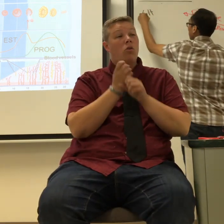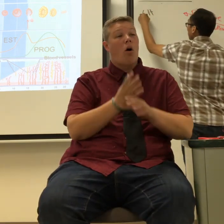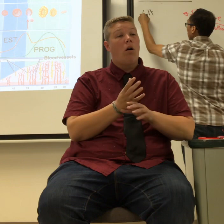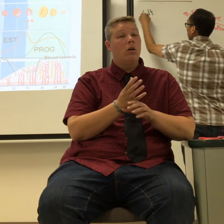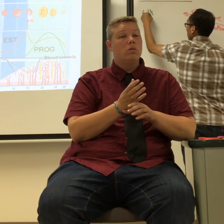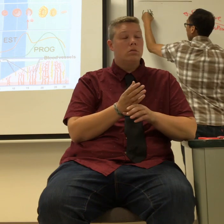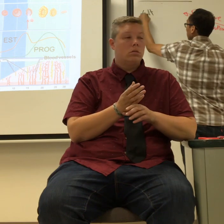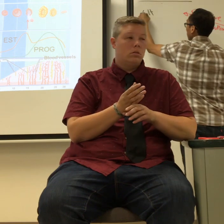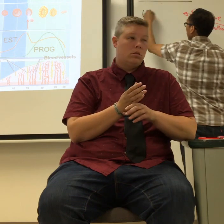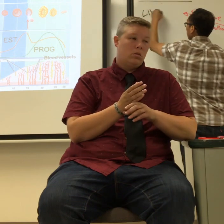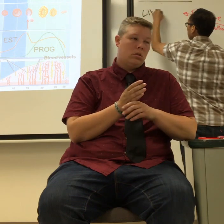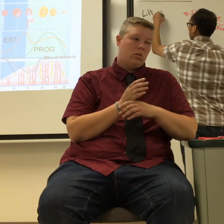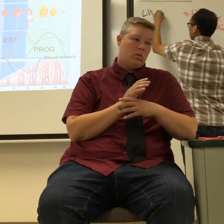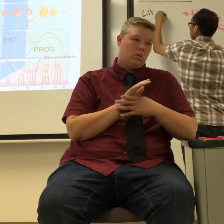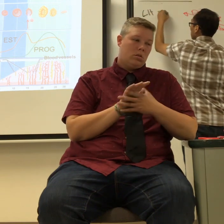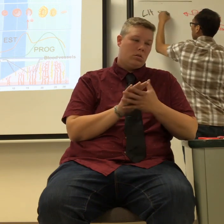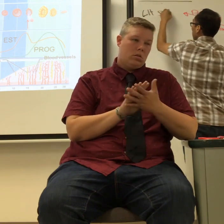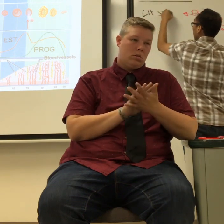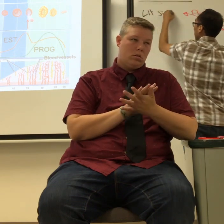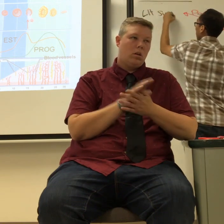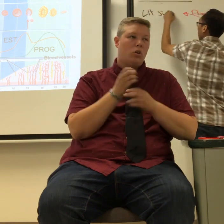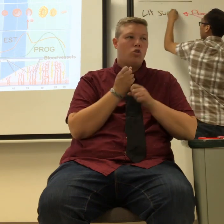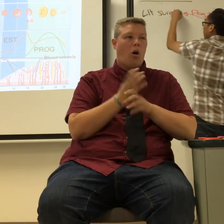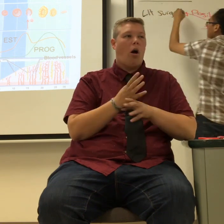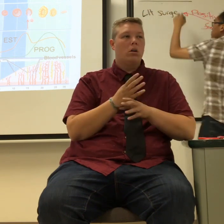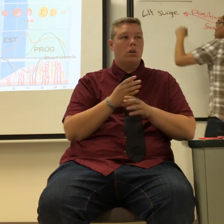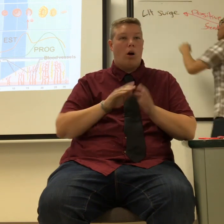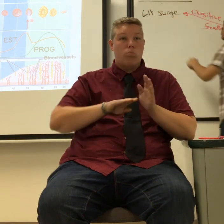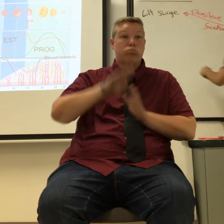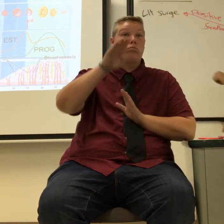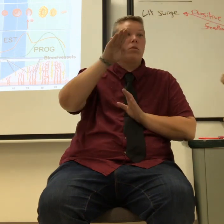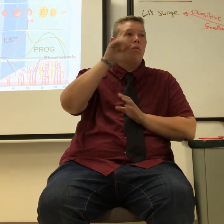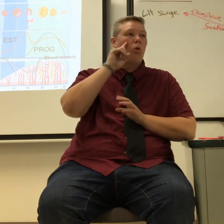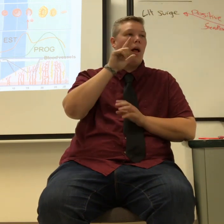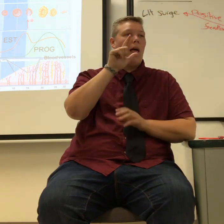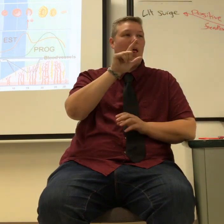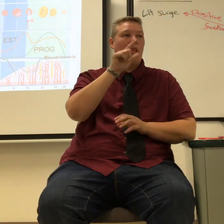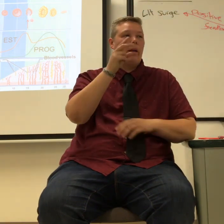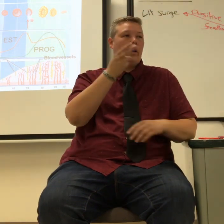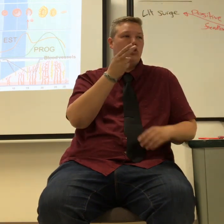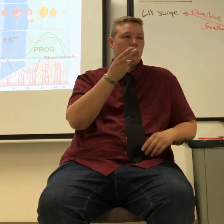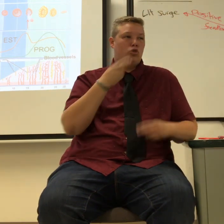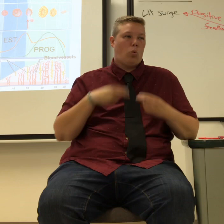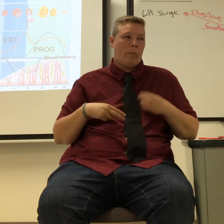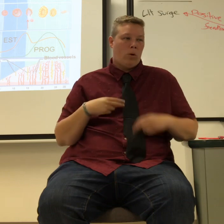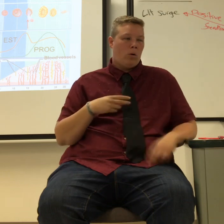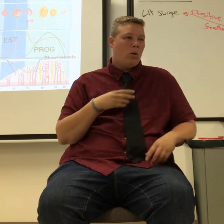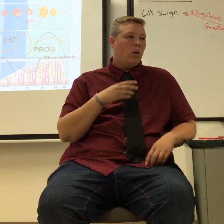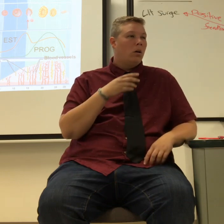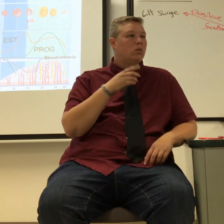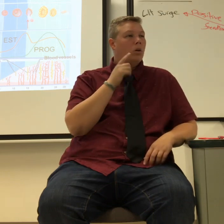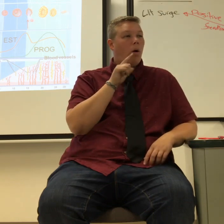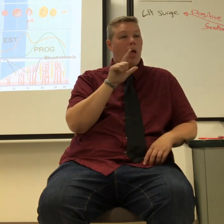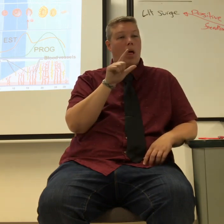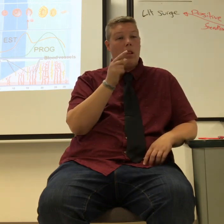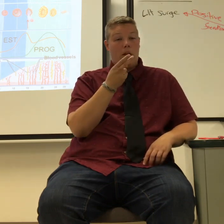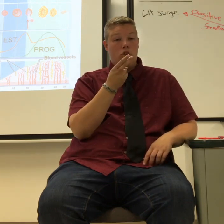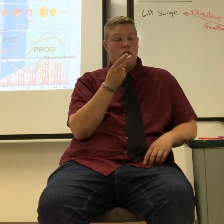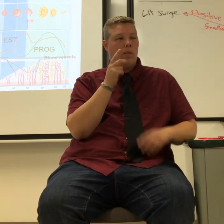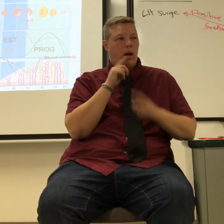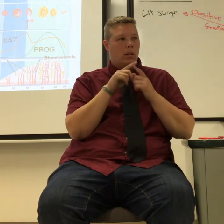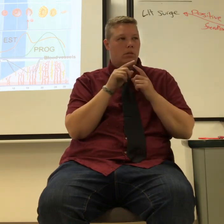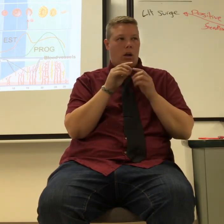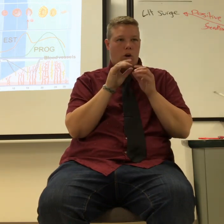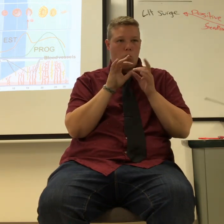LH surge. The LH surge is this huge release of gonadotropin. Not